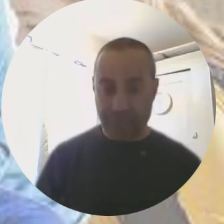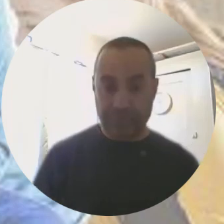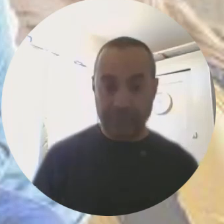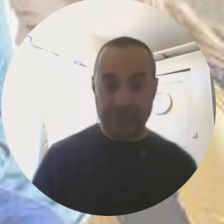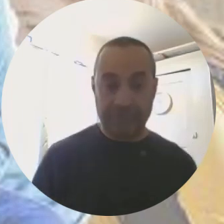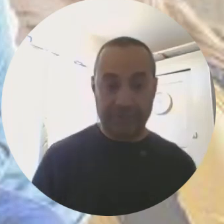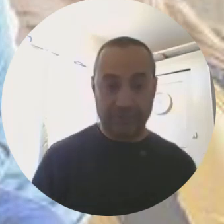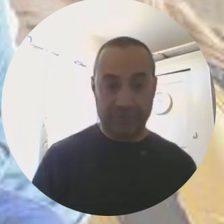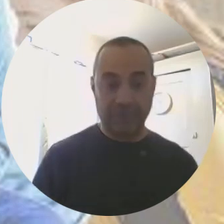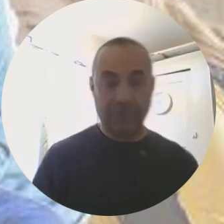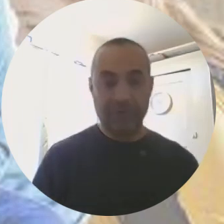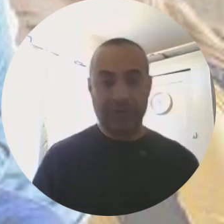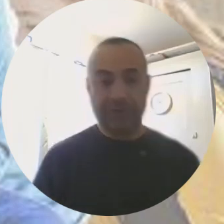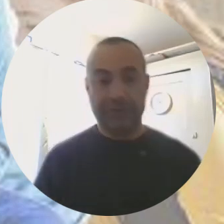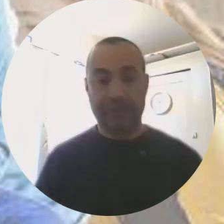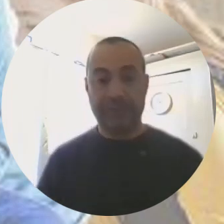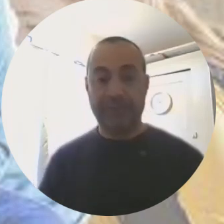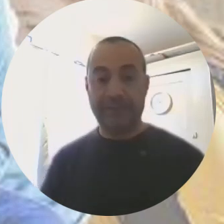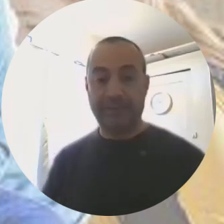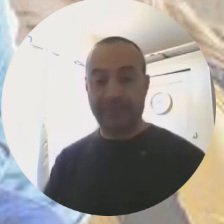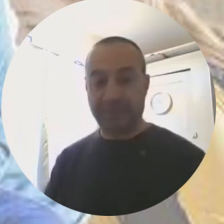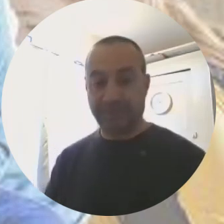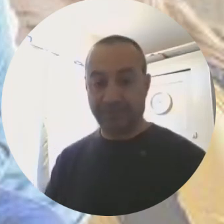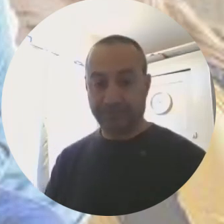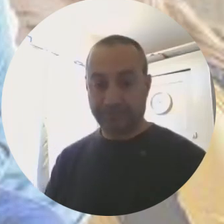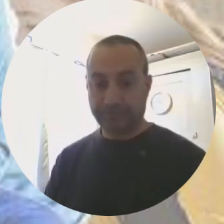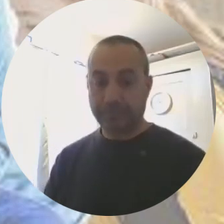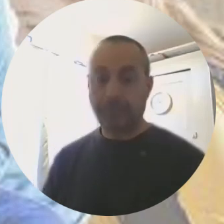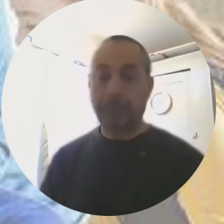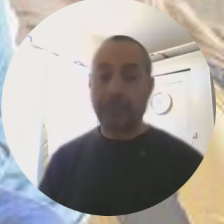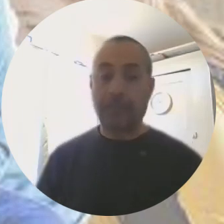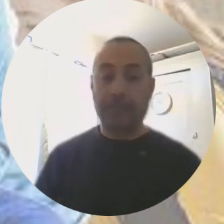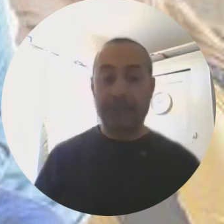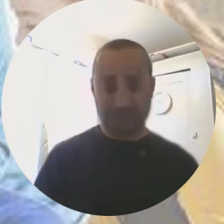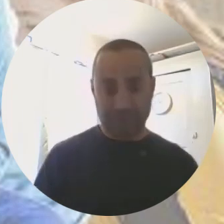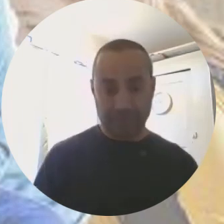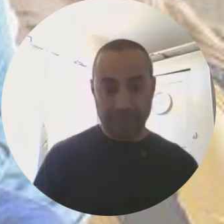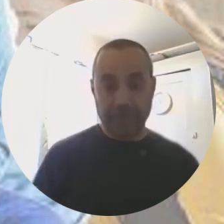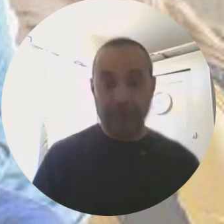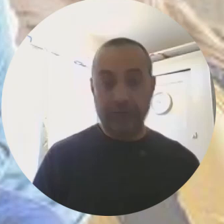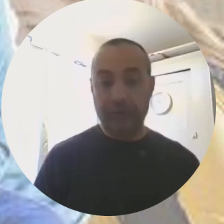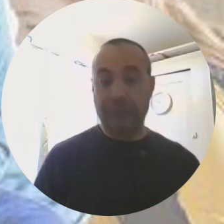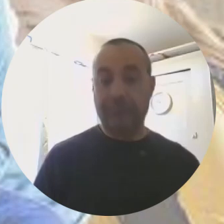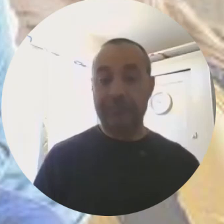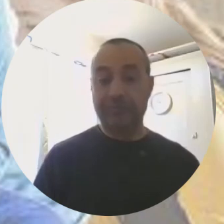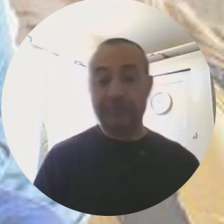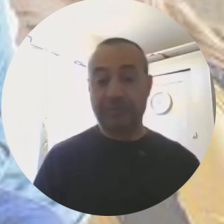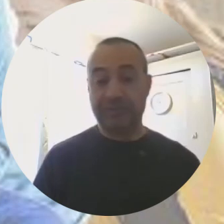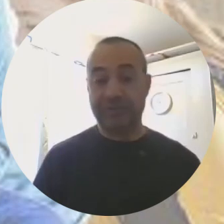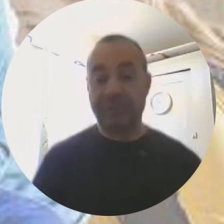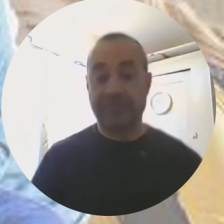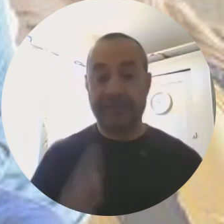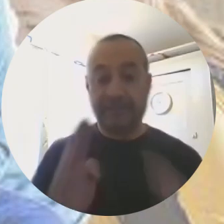support individuals in the deaf community. Makaton uses visual strategies,